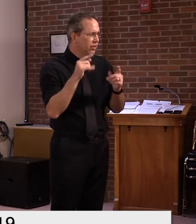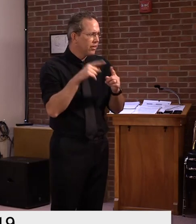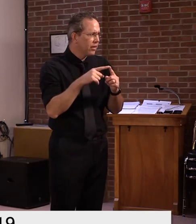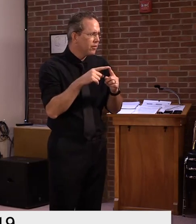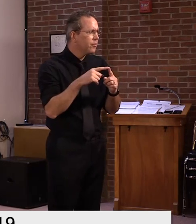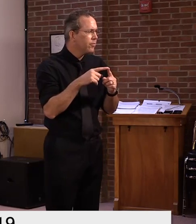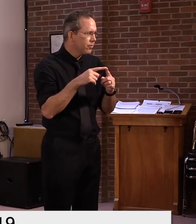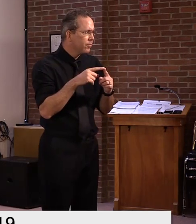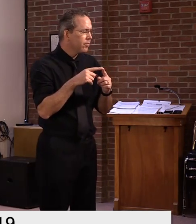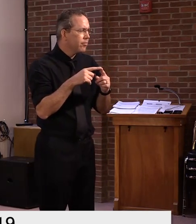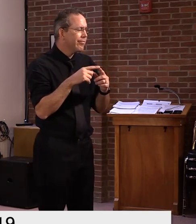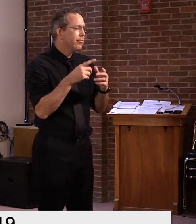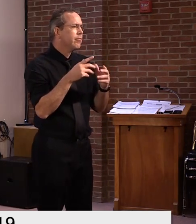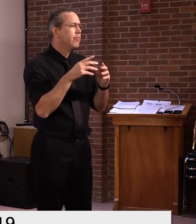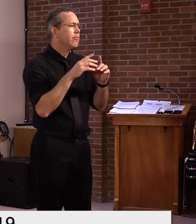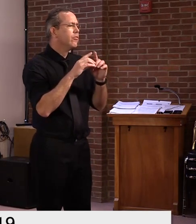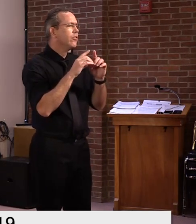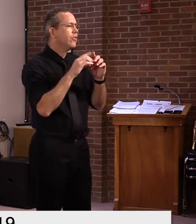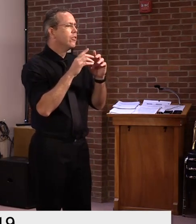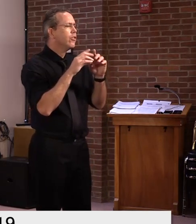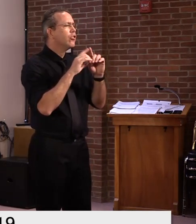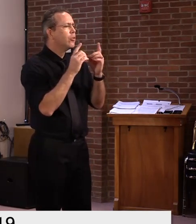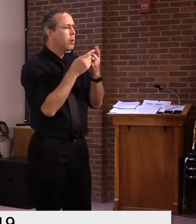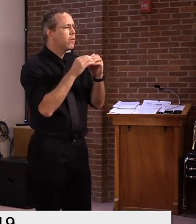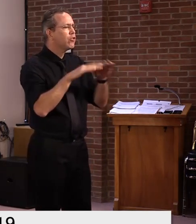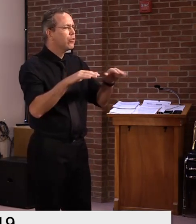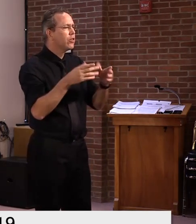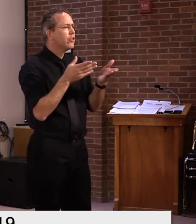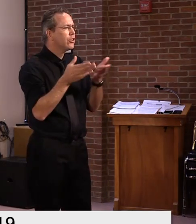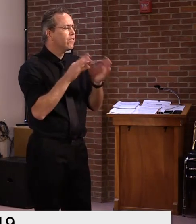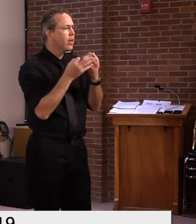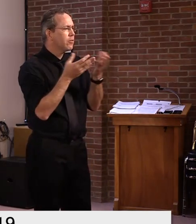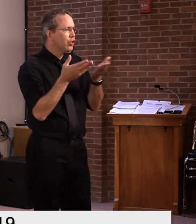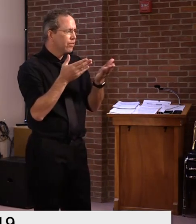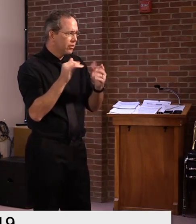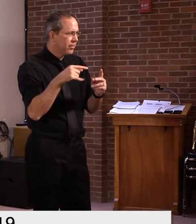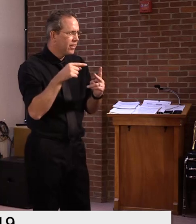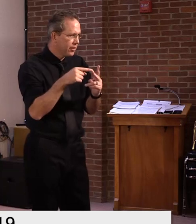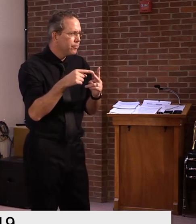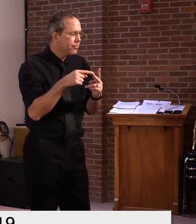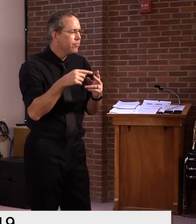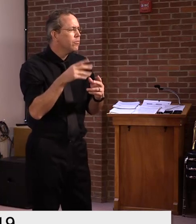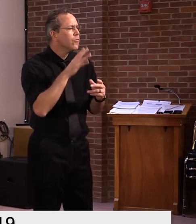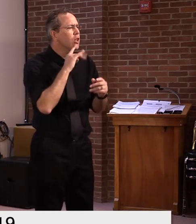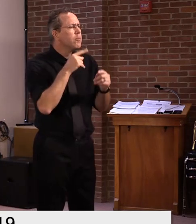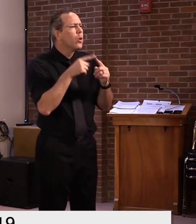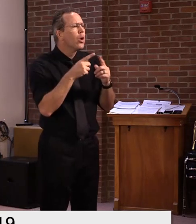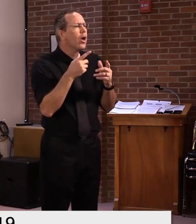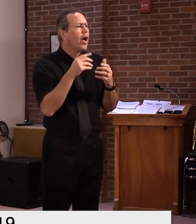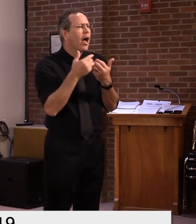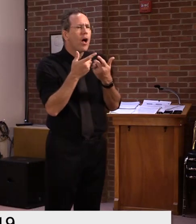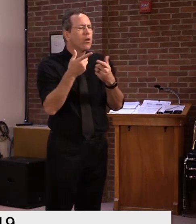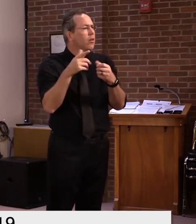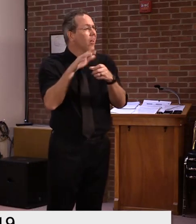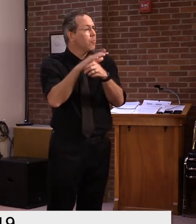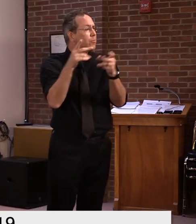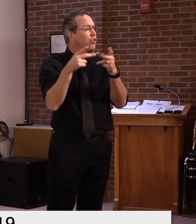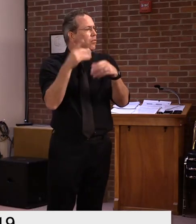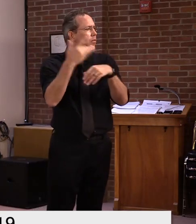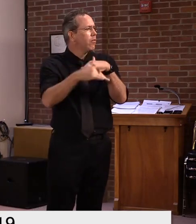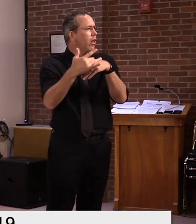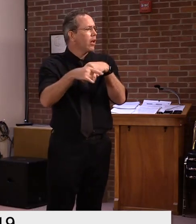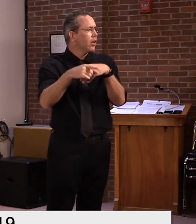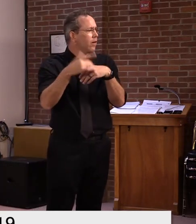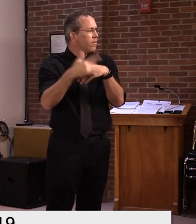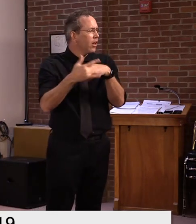minute. DCF has also designated a project manager. They've met internally and with partners to